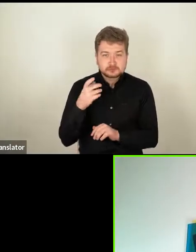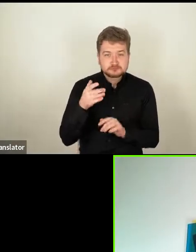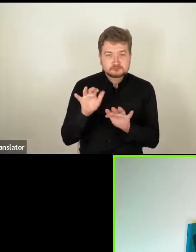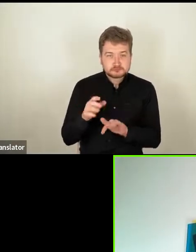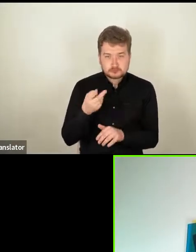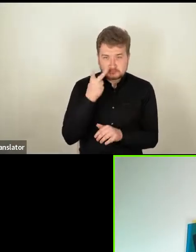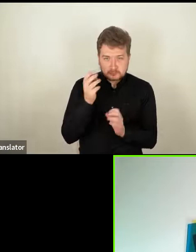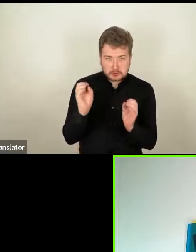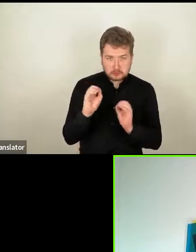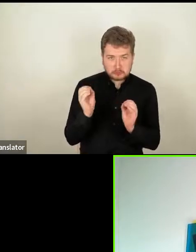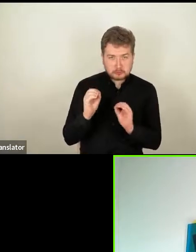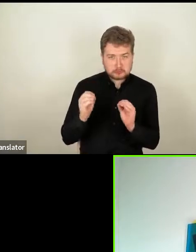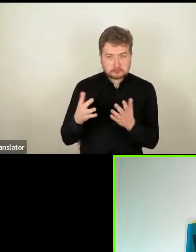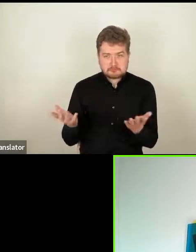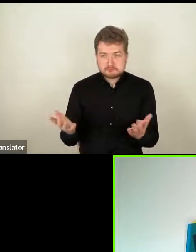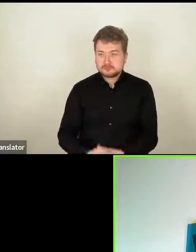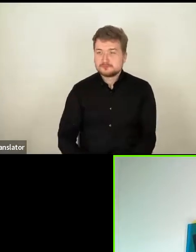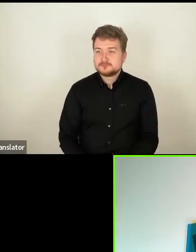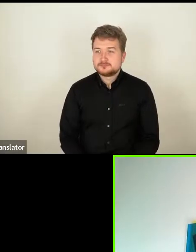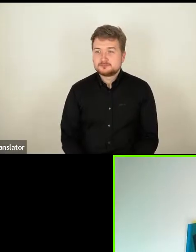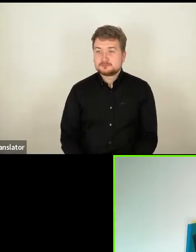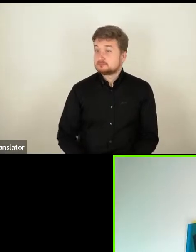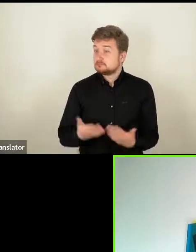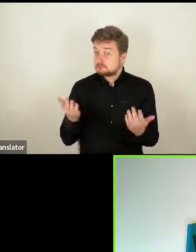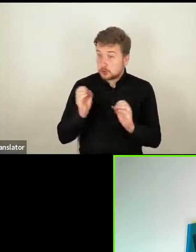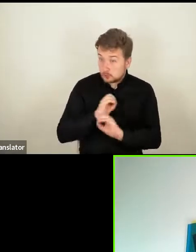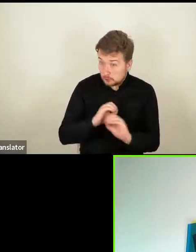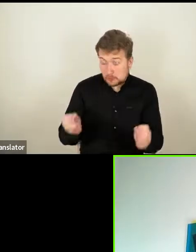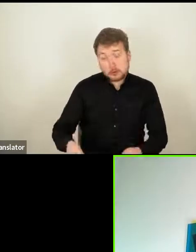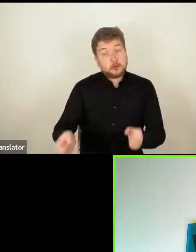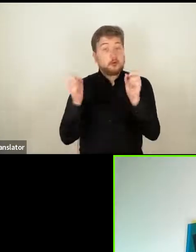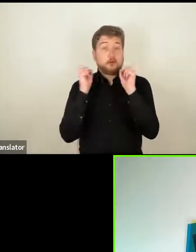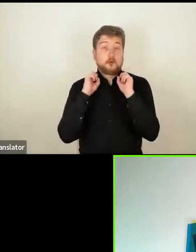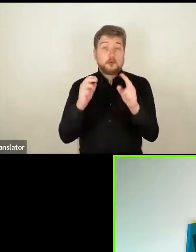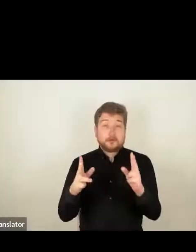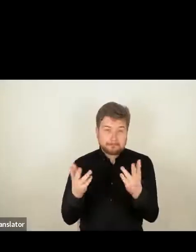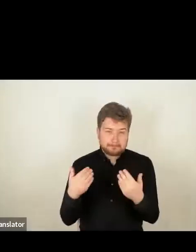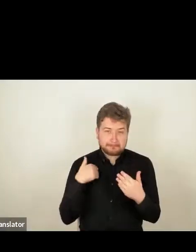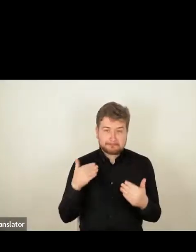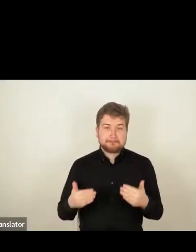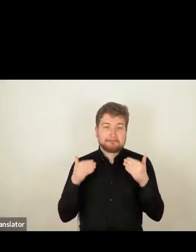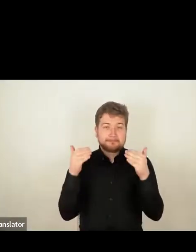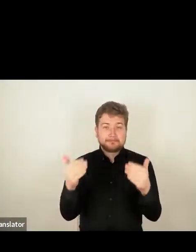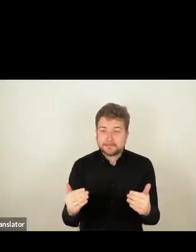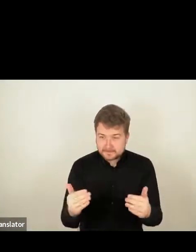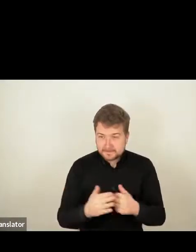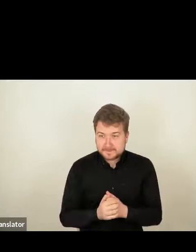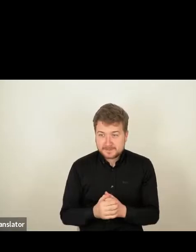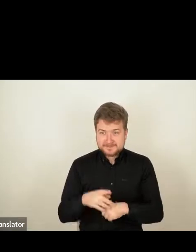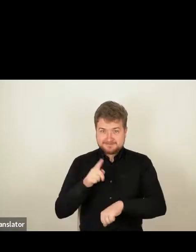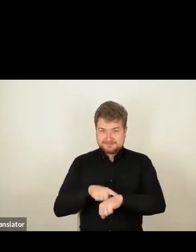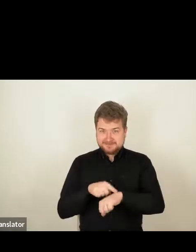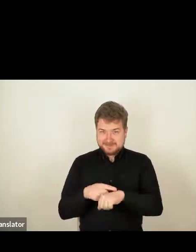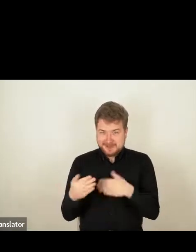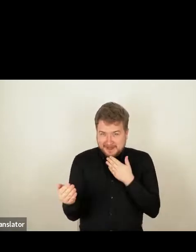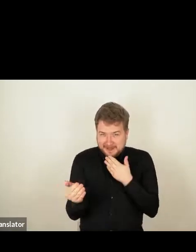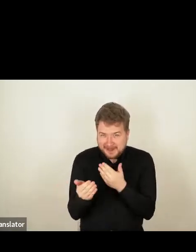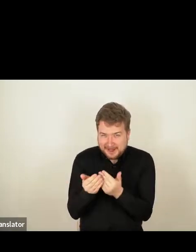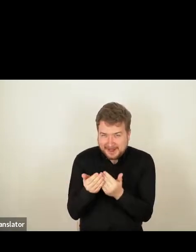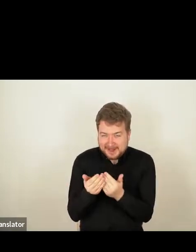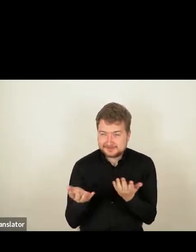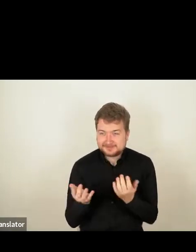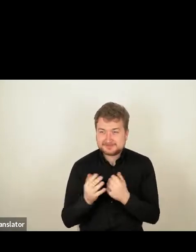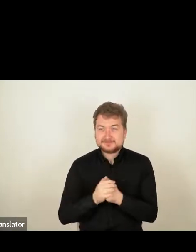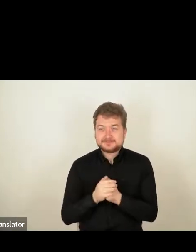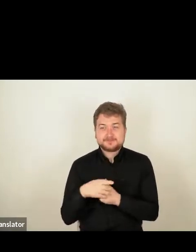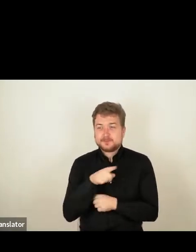Okay, well, then in this case, as we have a very limited time, our dear colleagues, and we have still the closing